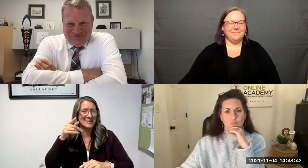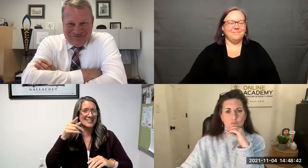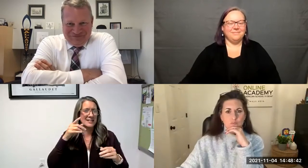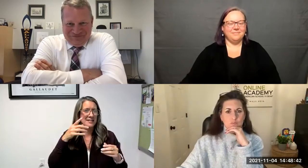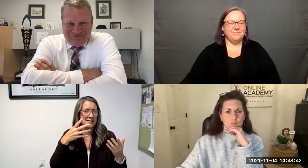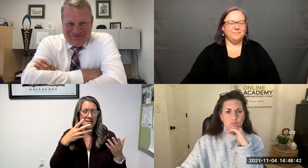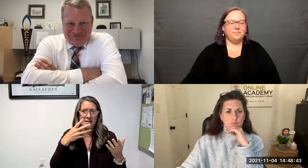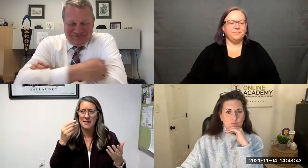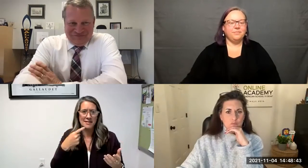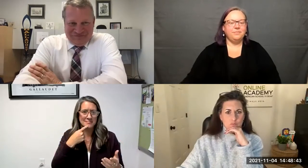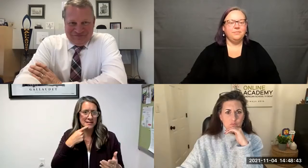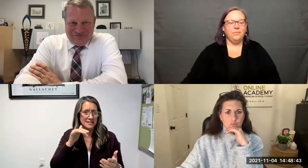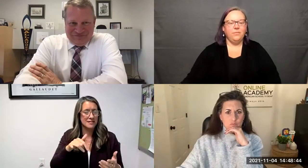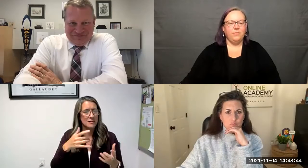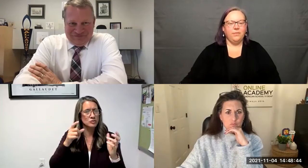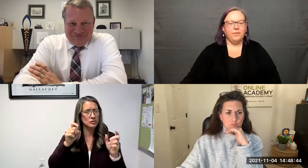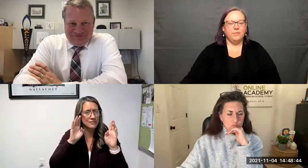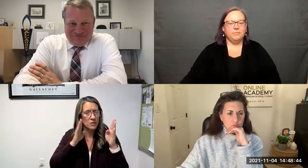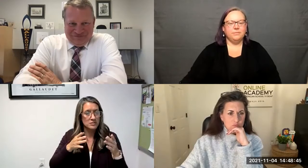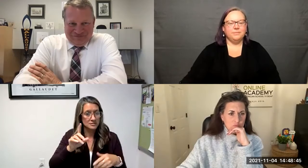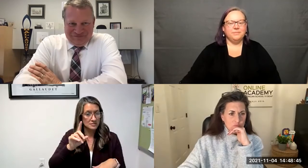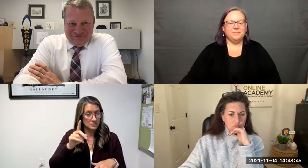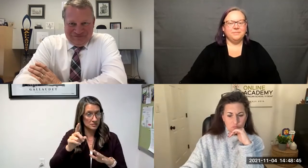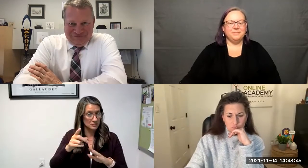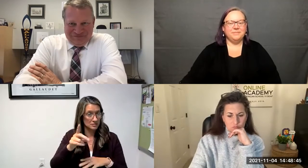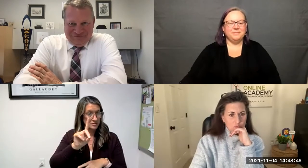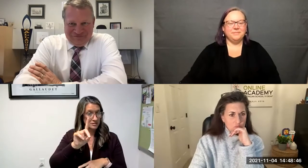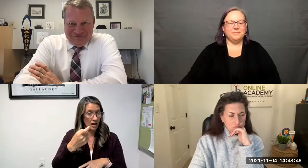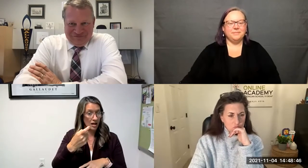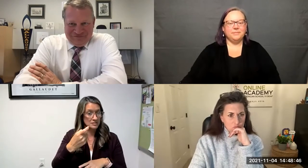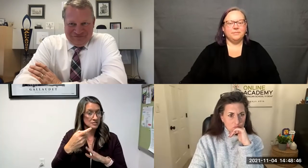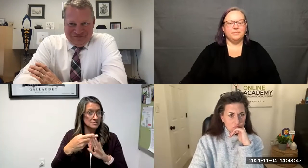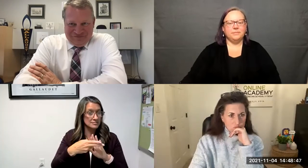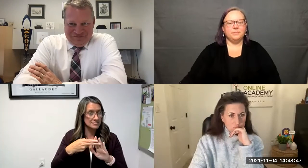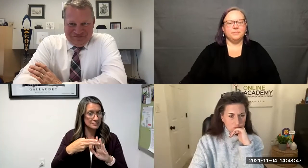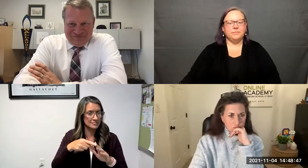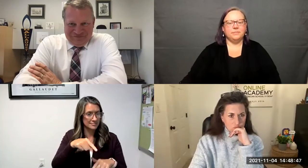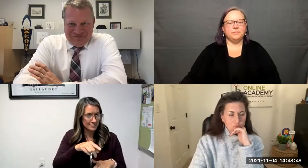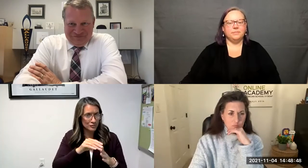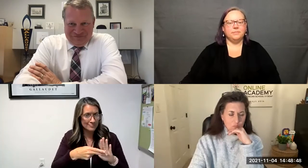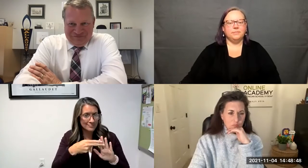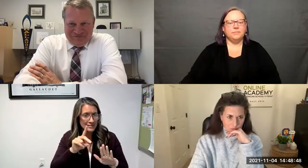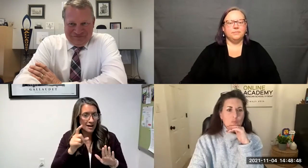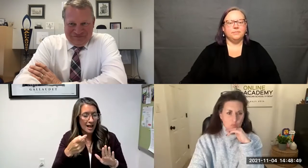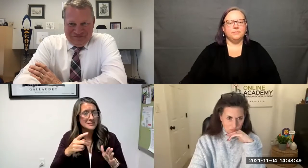that we're still seeing. Great, my co-partner's back. So thinking about if we are focusing on diagnostics, are we looking at